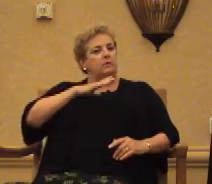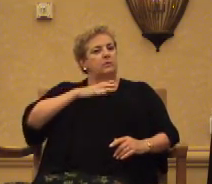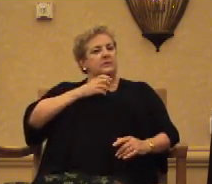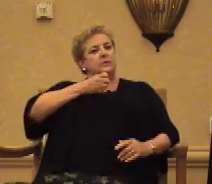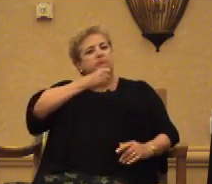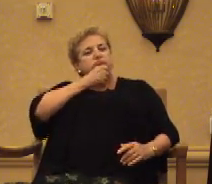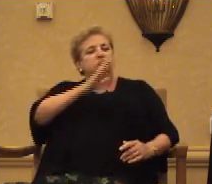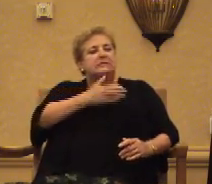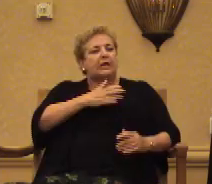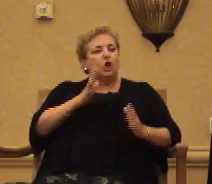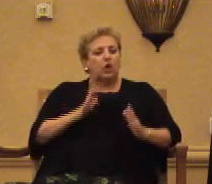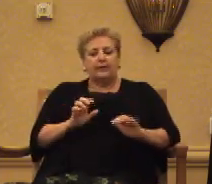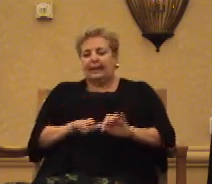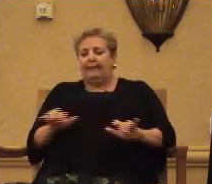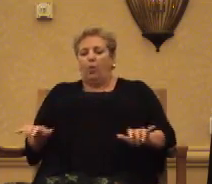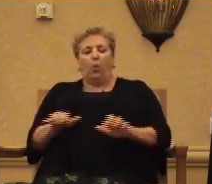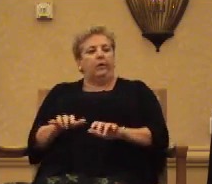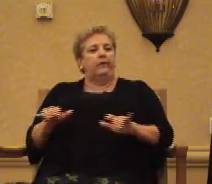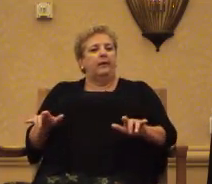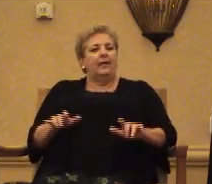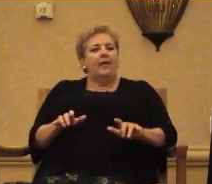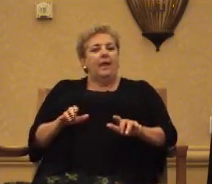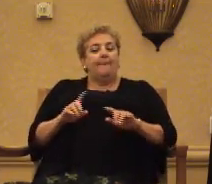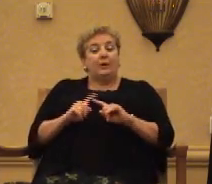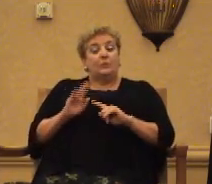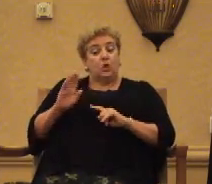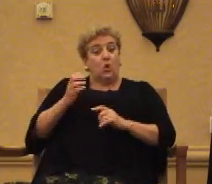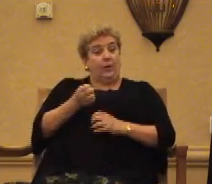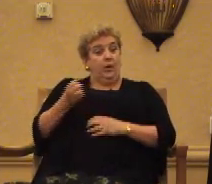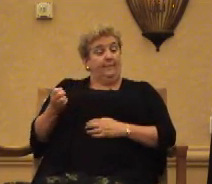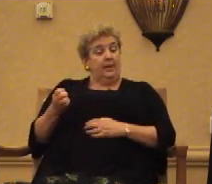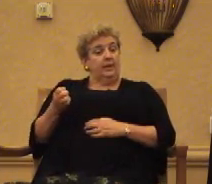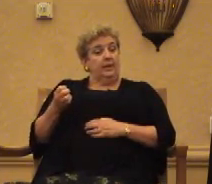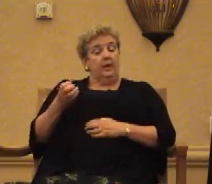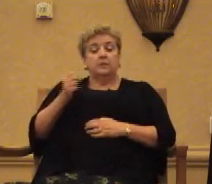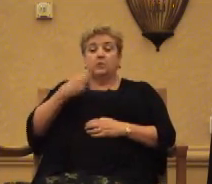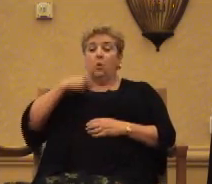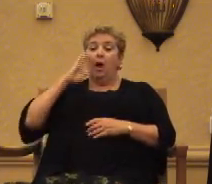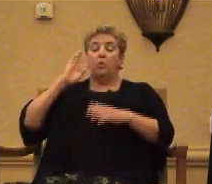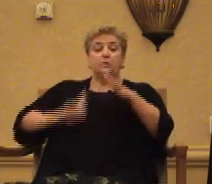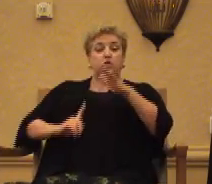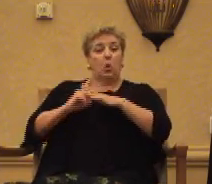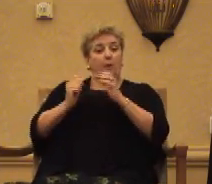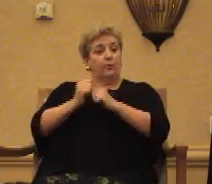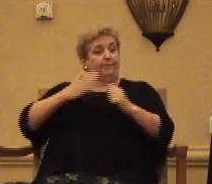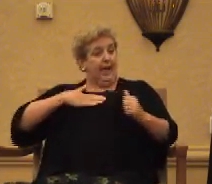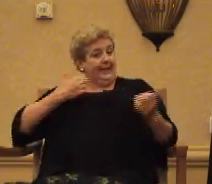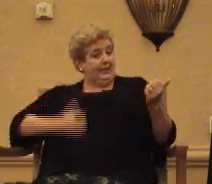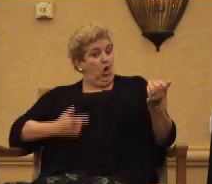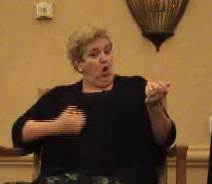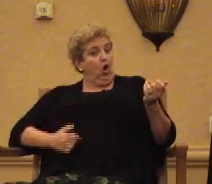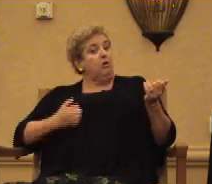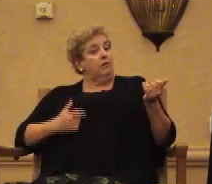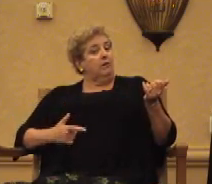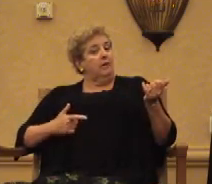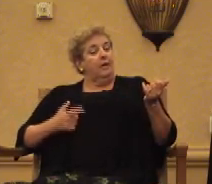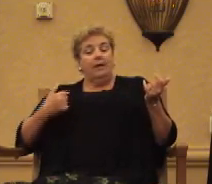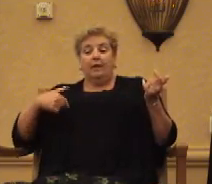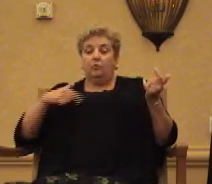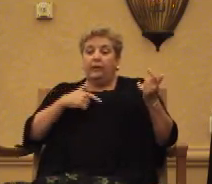player, and she owned all the equipment. And so I'd just show up with my guitar, and we would play these